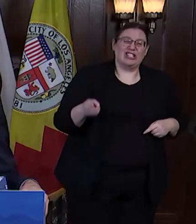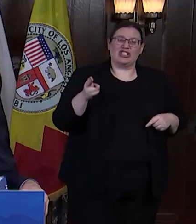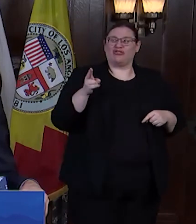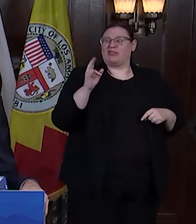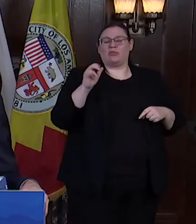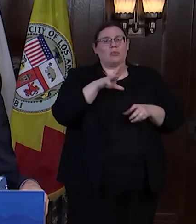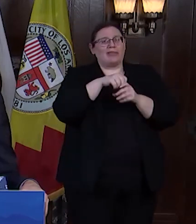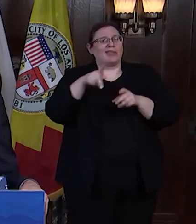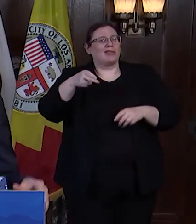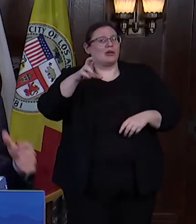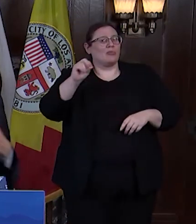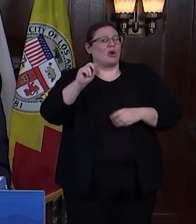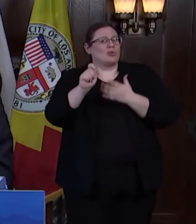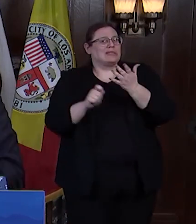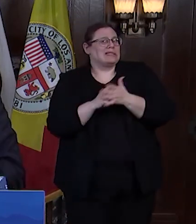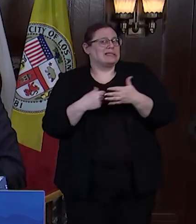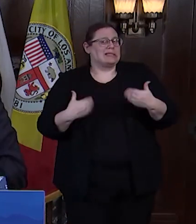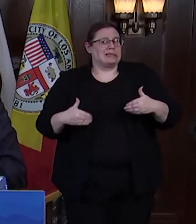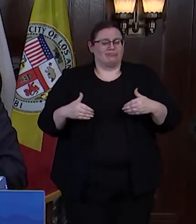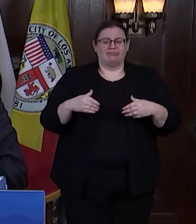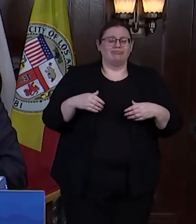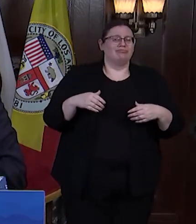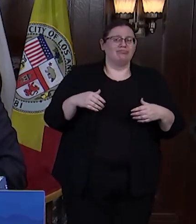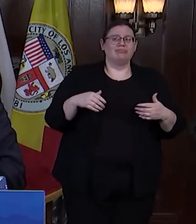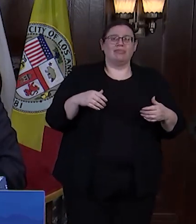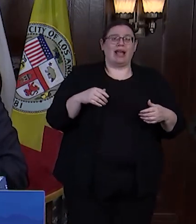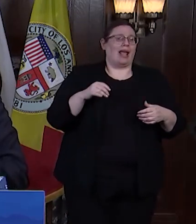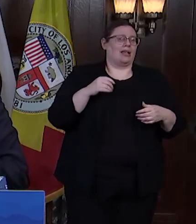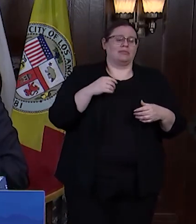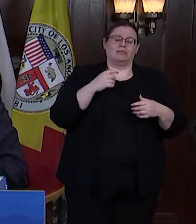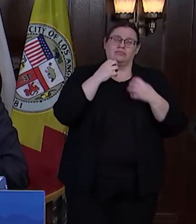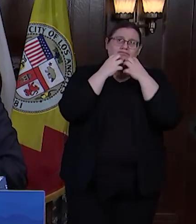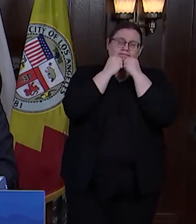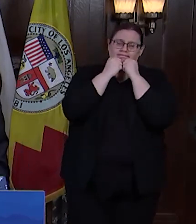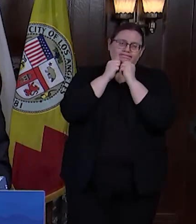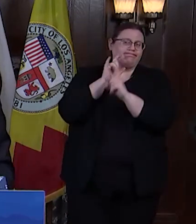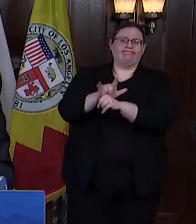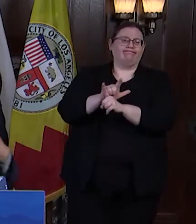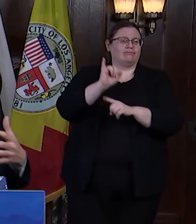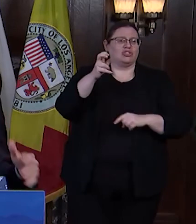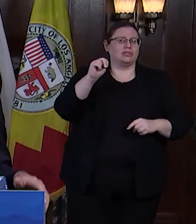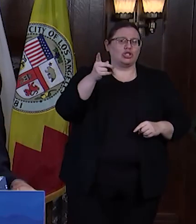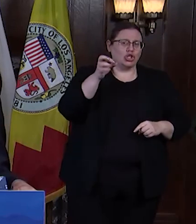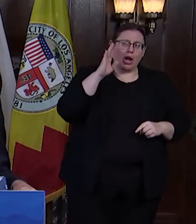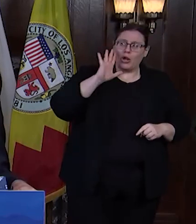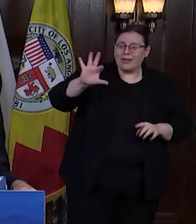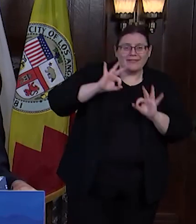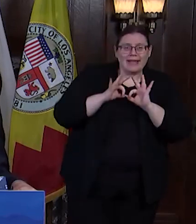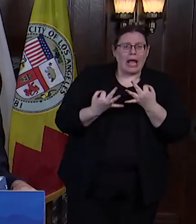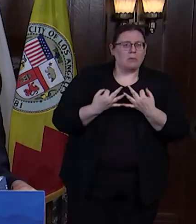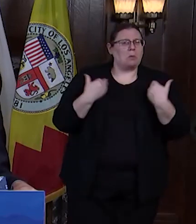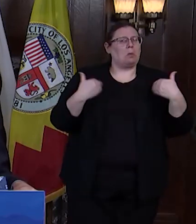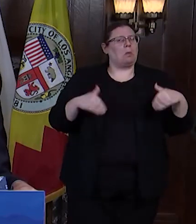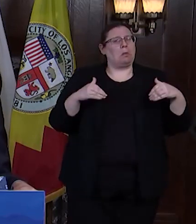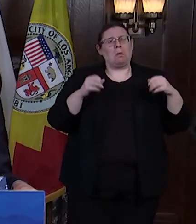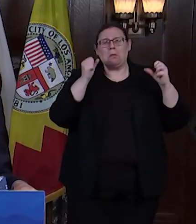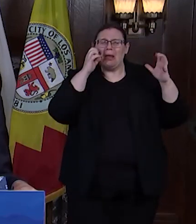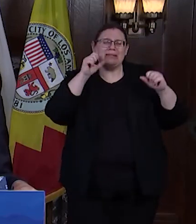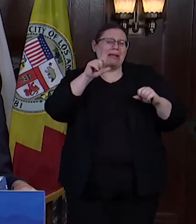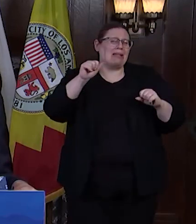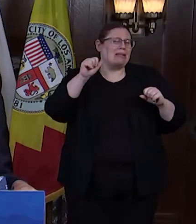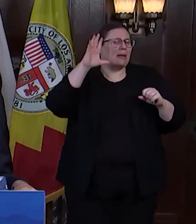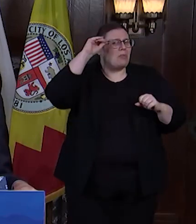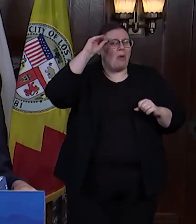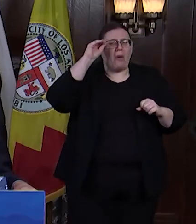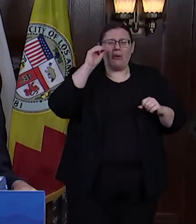I mean, he is, and somebody who I dearly love, his family I know. He's just an incredible Angelino local boy